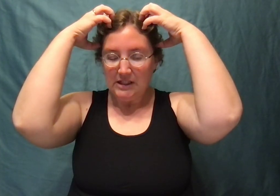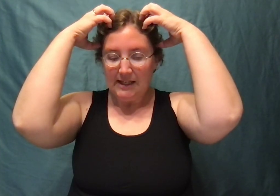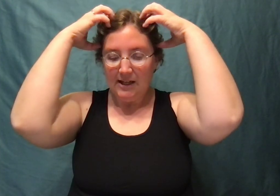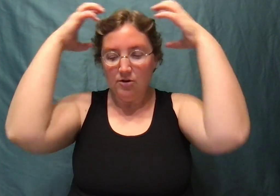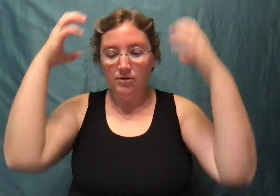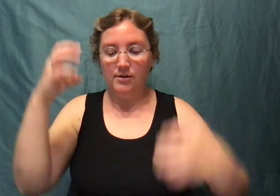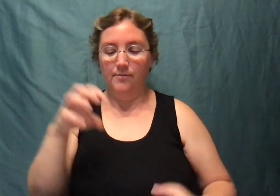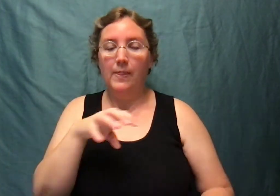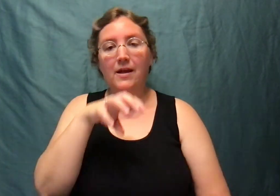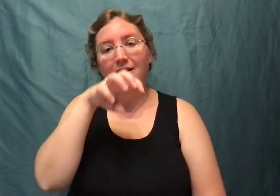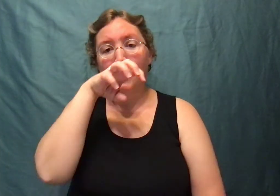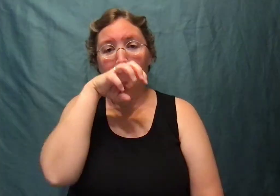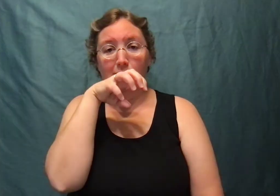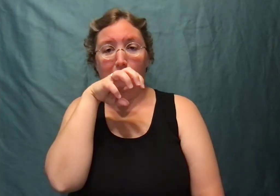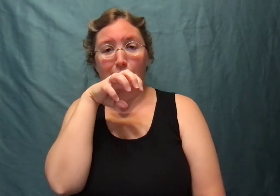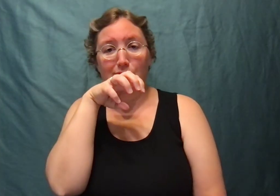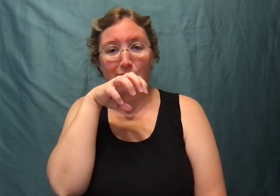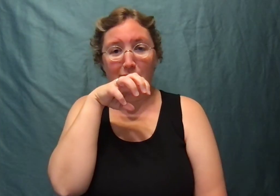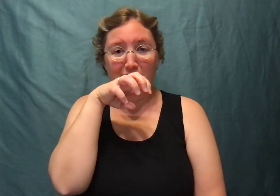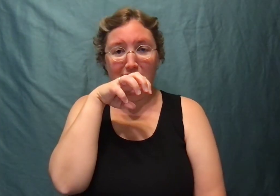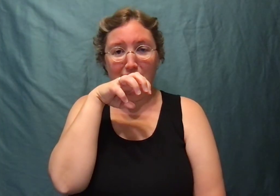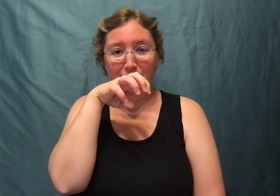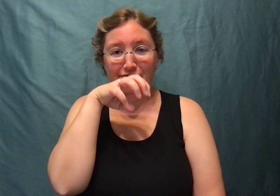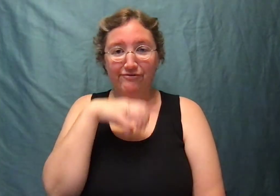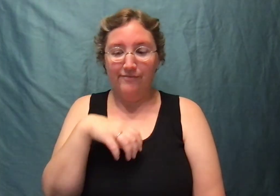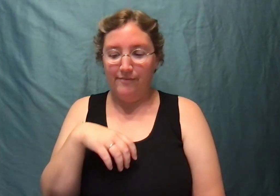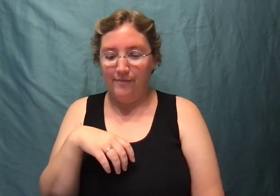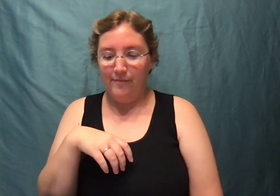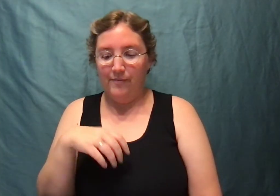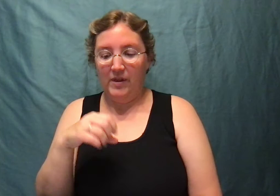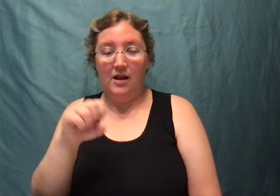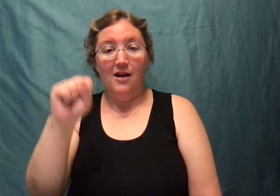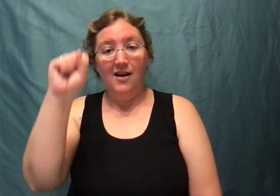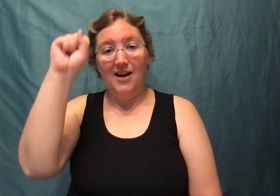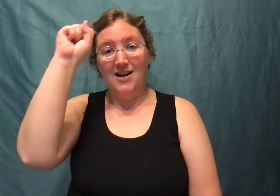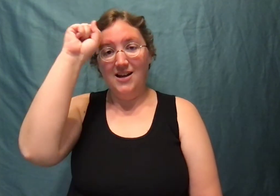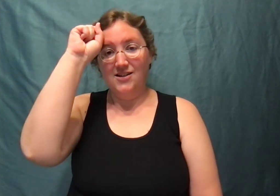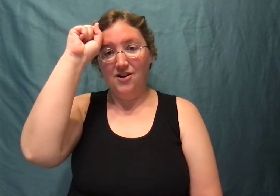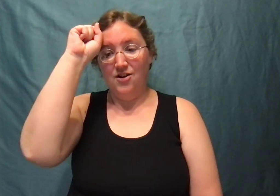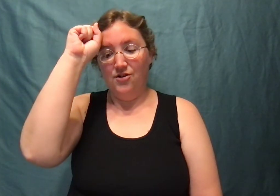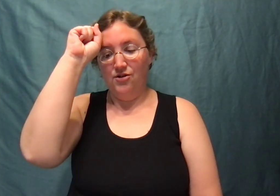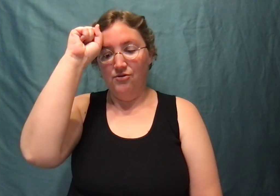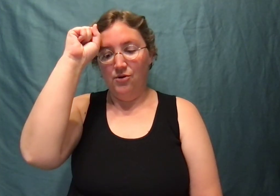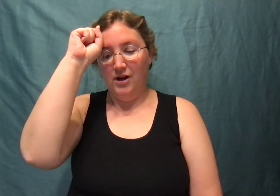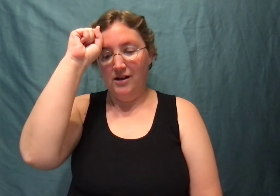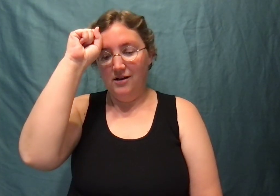like ears. A person with buck teeth. An S on your forehead.